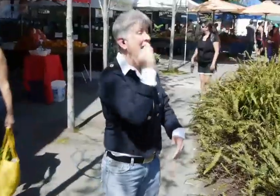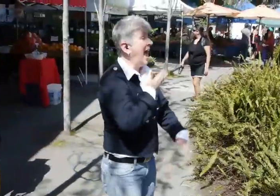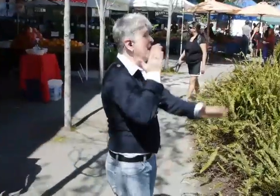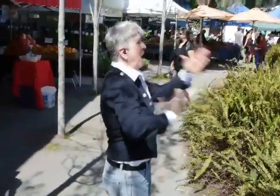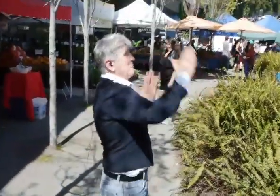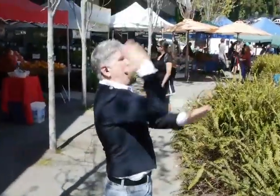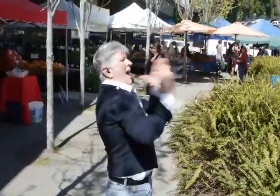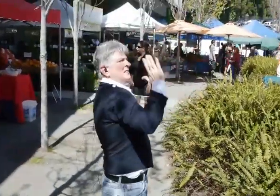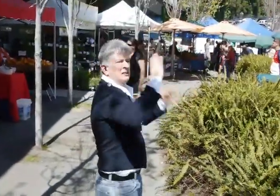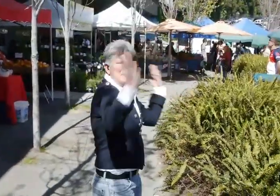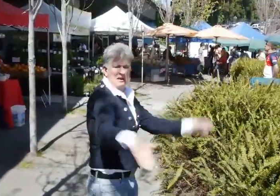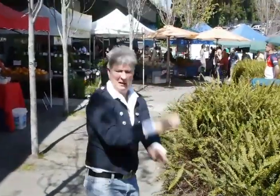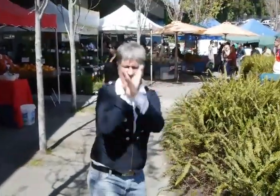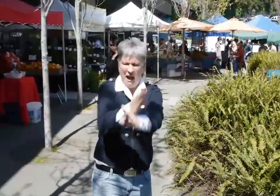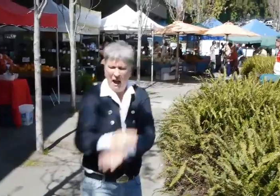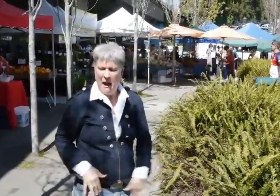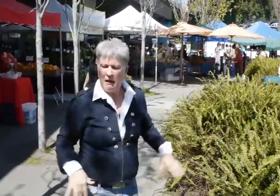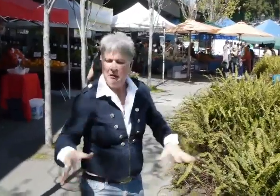finding out our past has been denied,